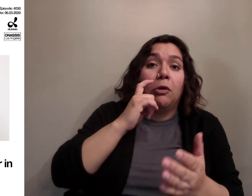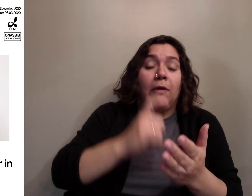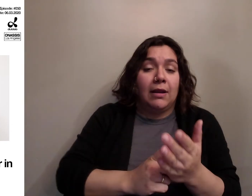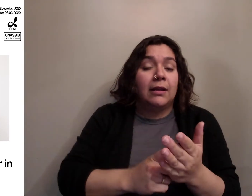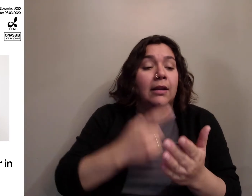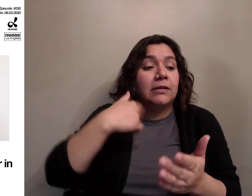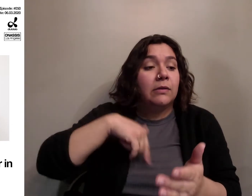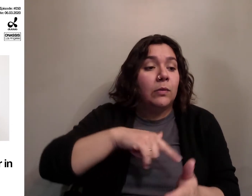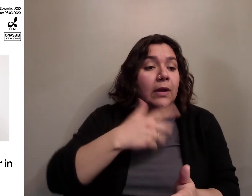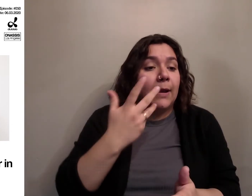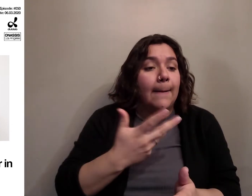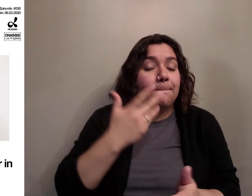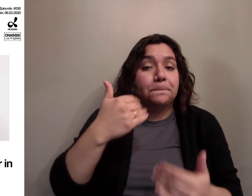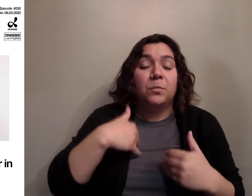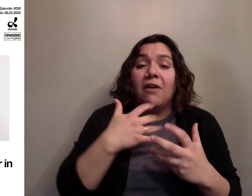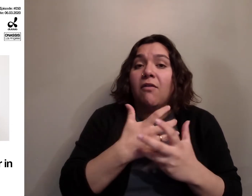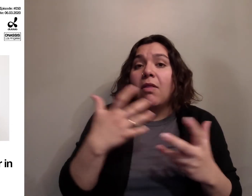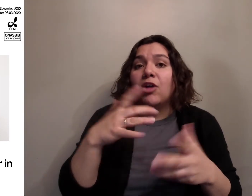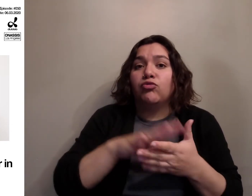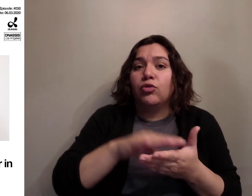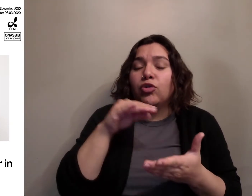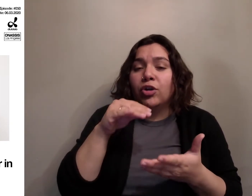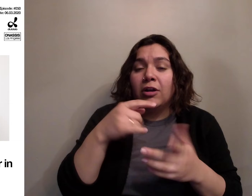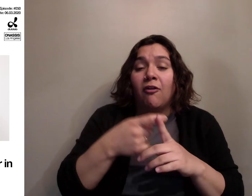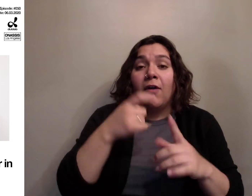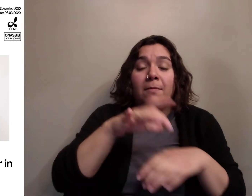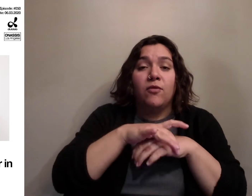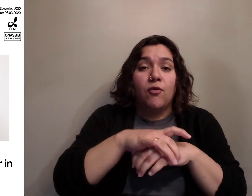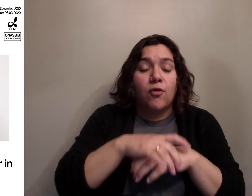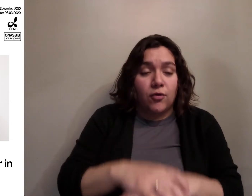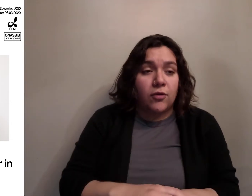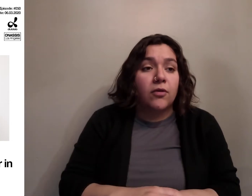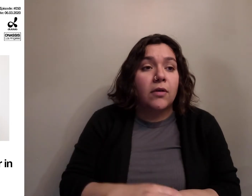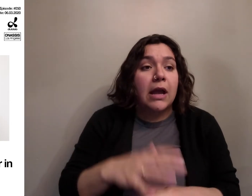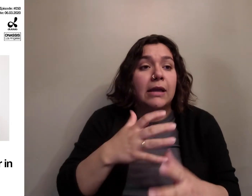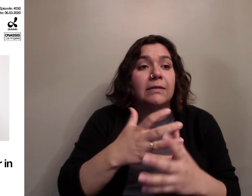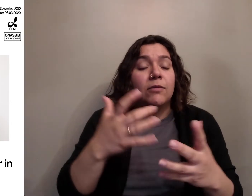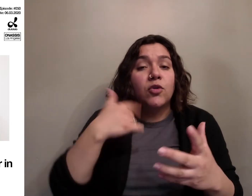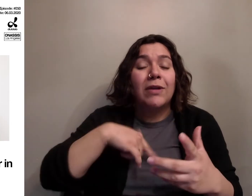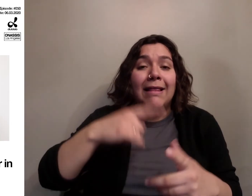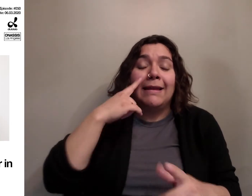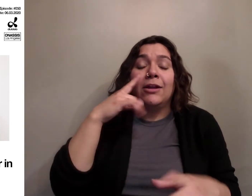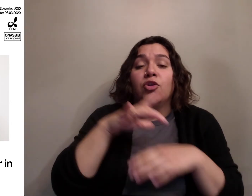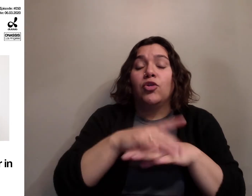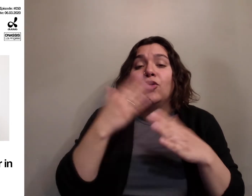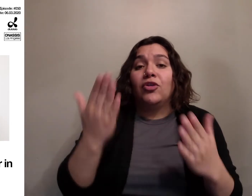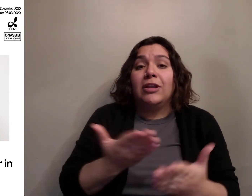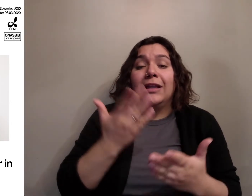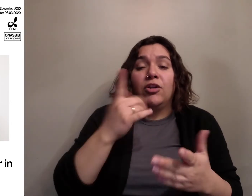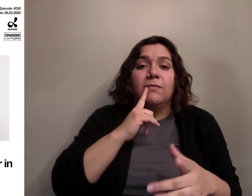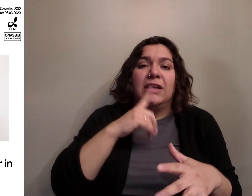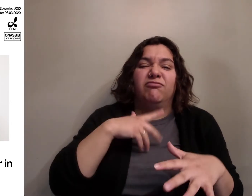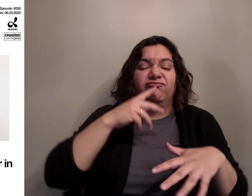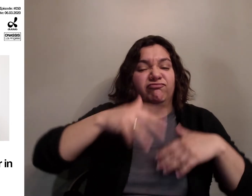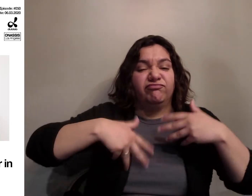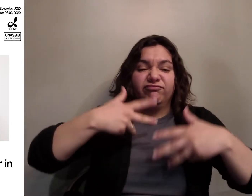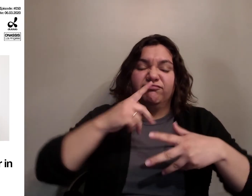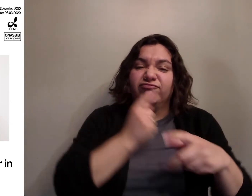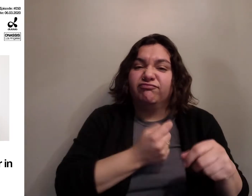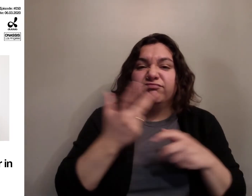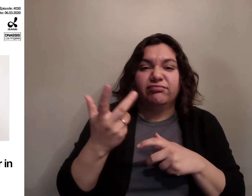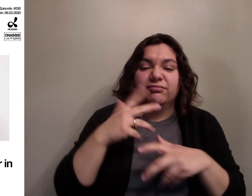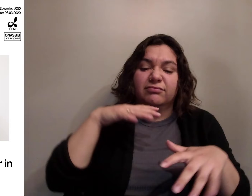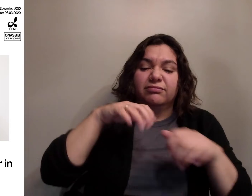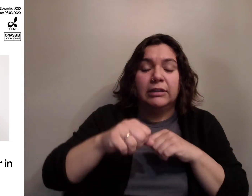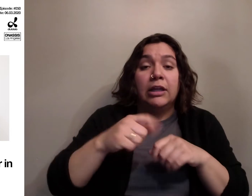listen to the earth and recognize that we have a lot to learn from the earth, as much as we think that the